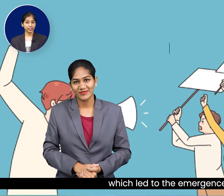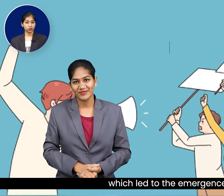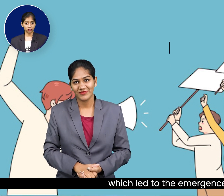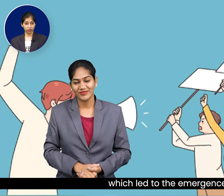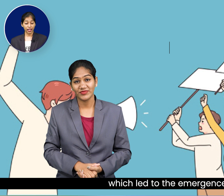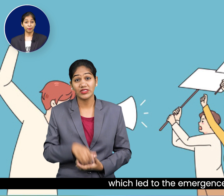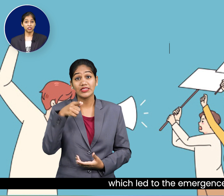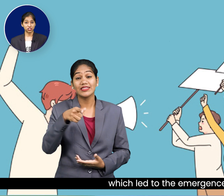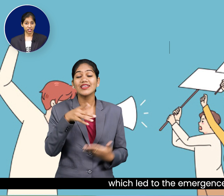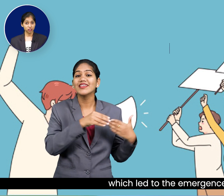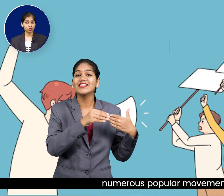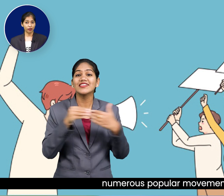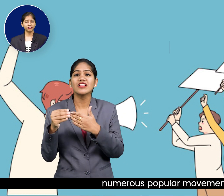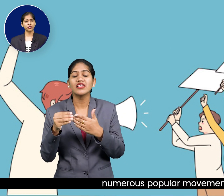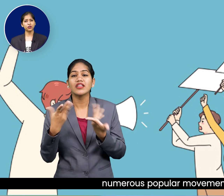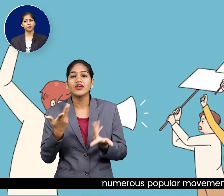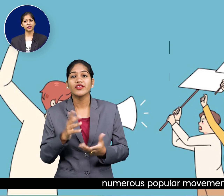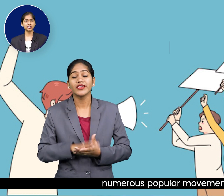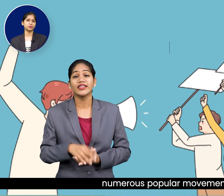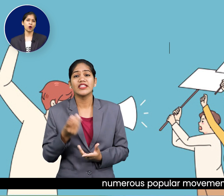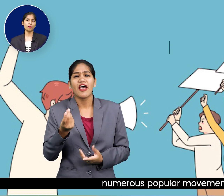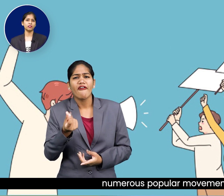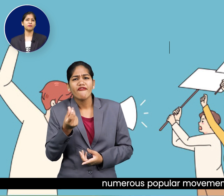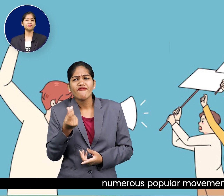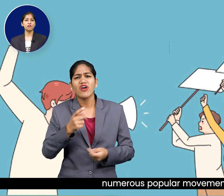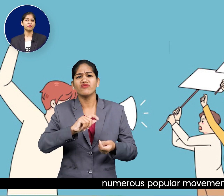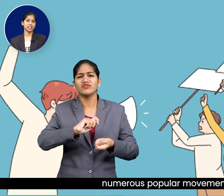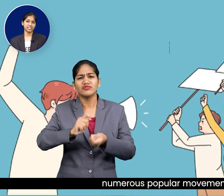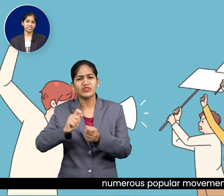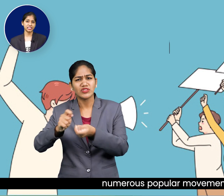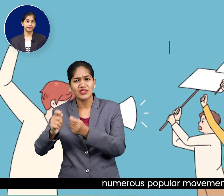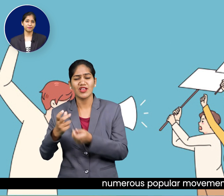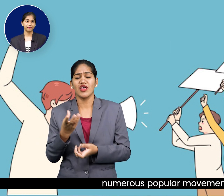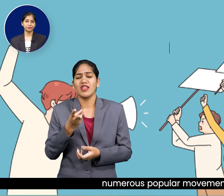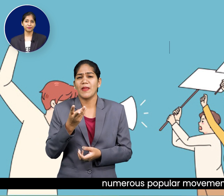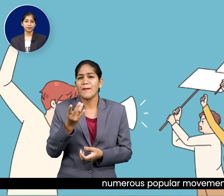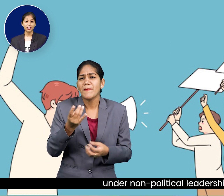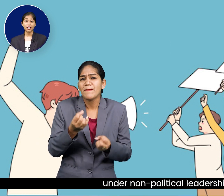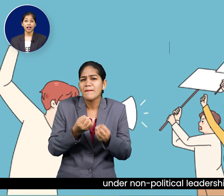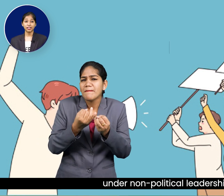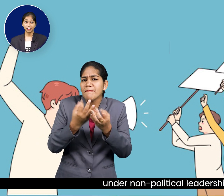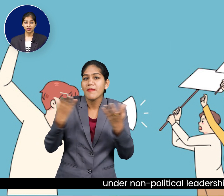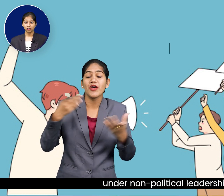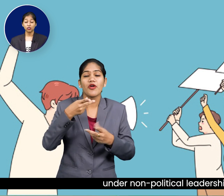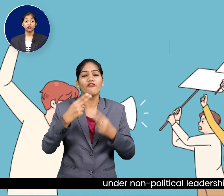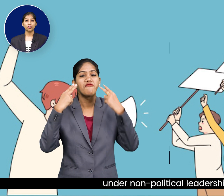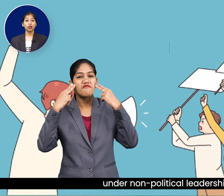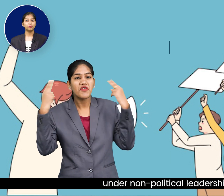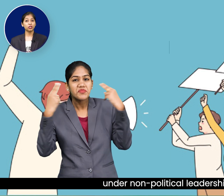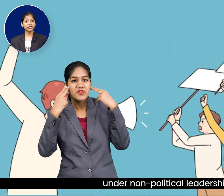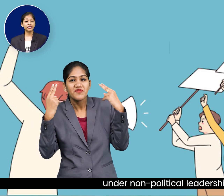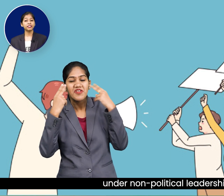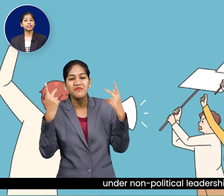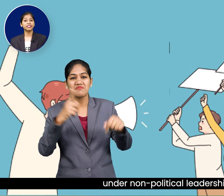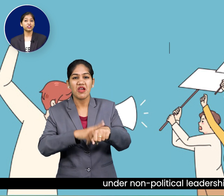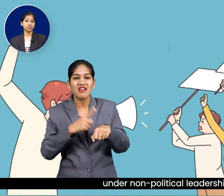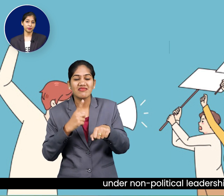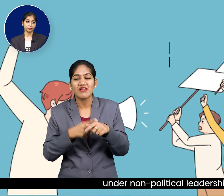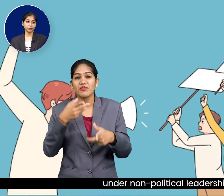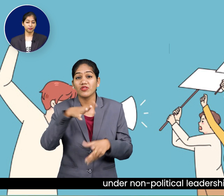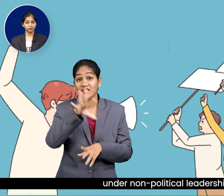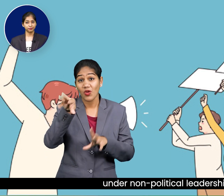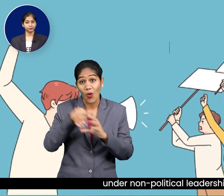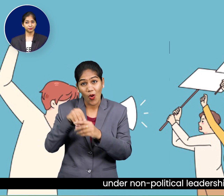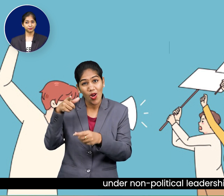Which led to the emergence of numerous popular movements under non-political